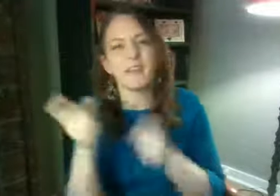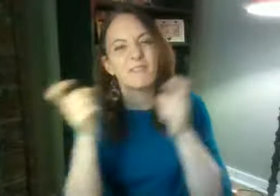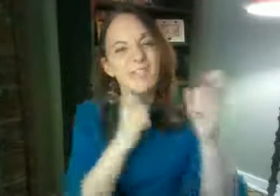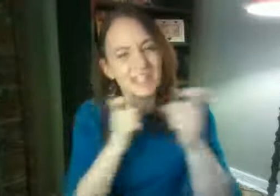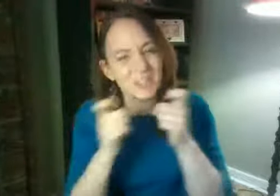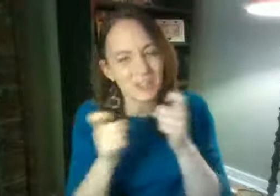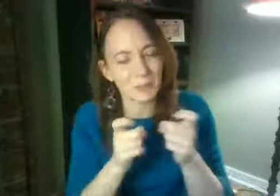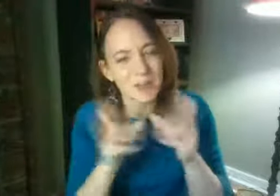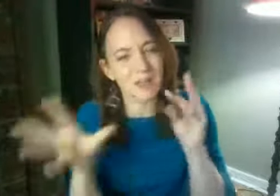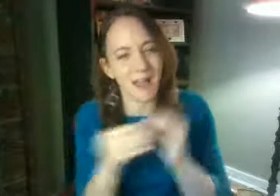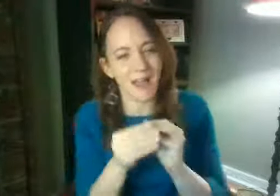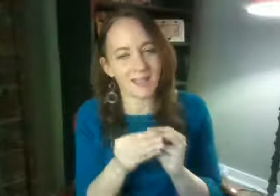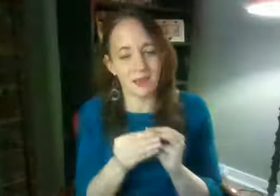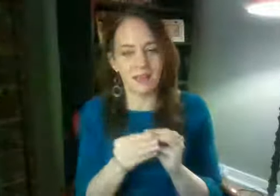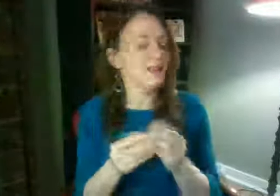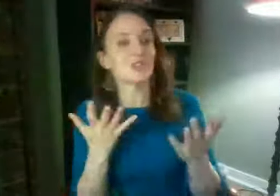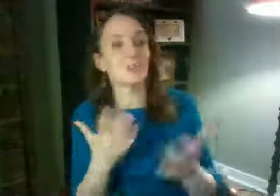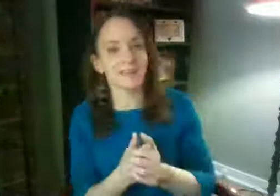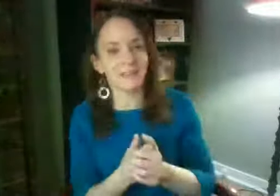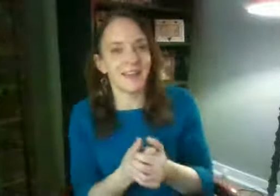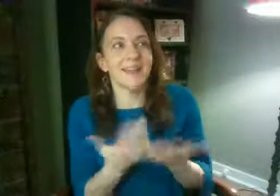your facial expression adds to it. So you might say,